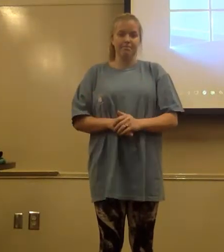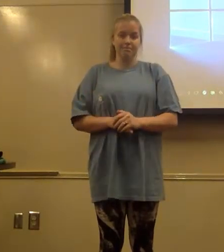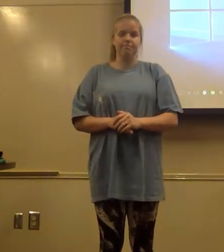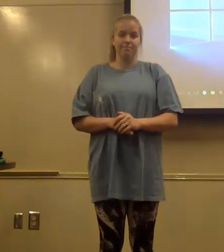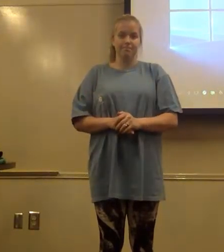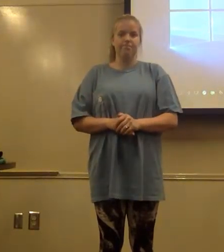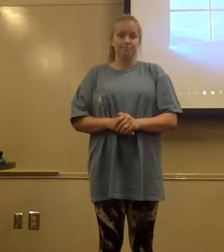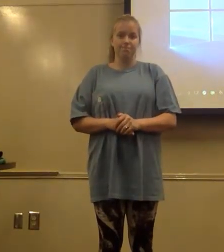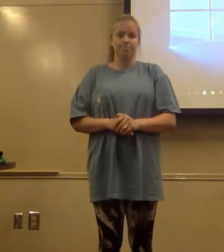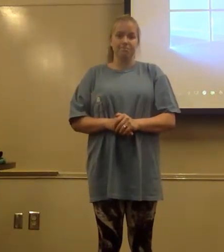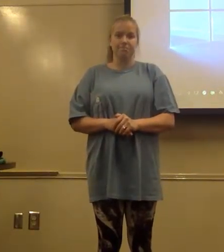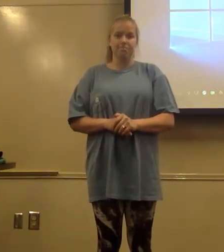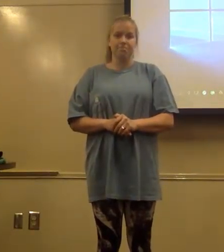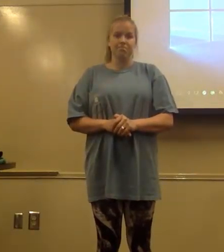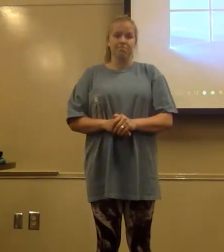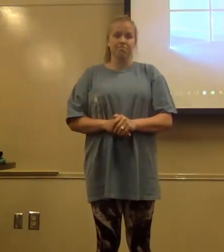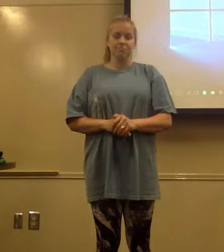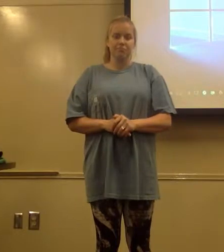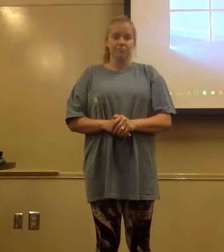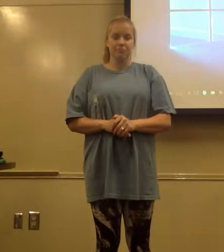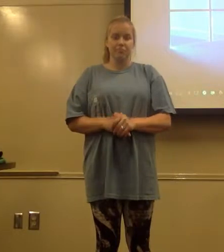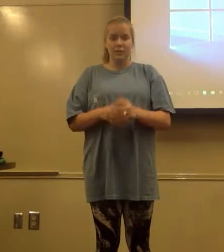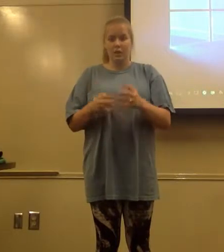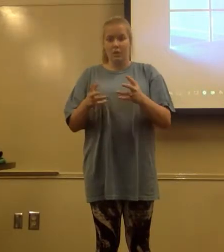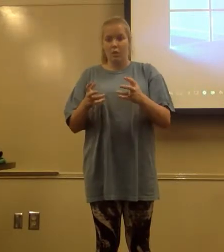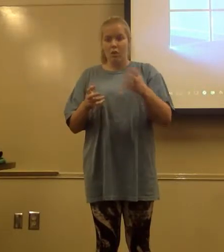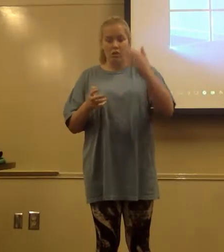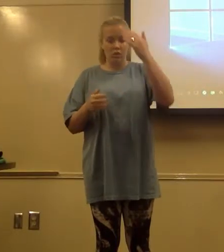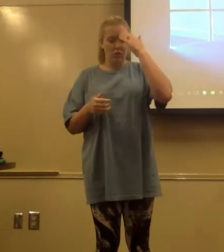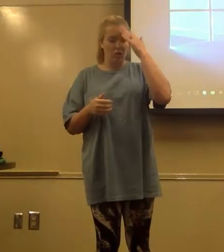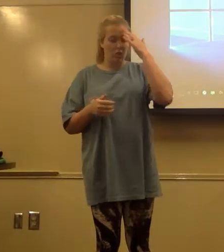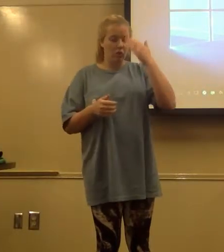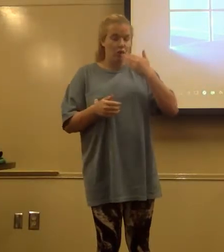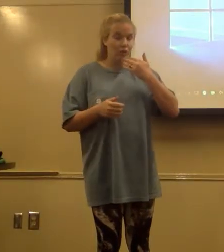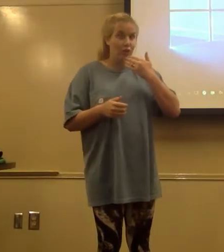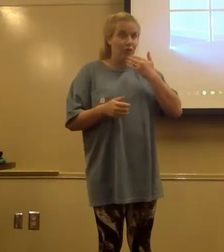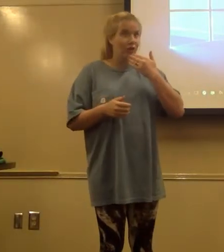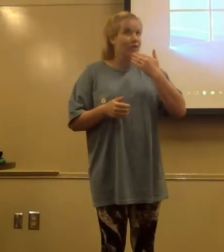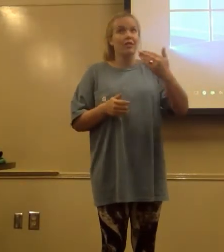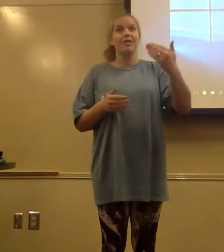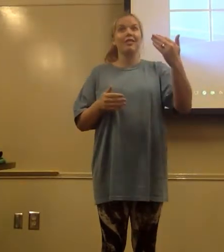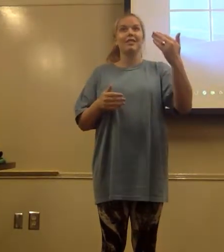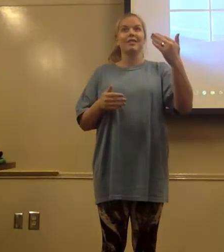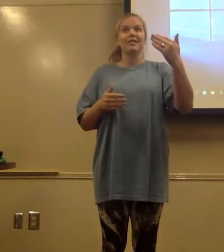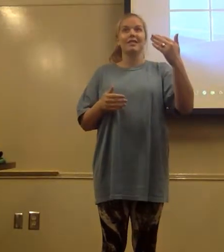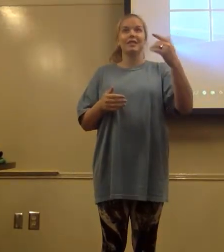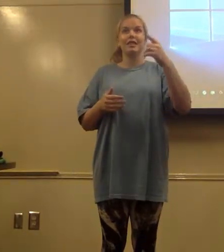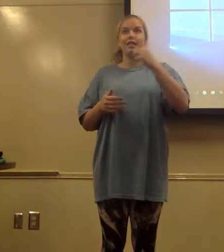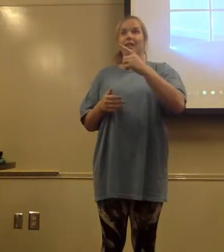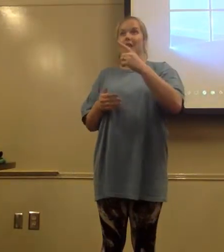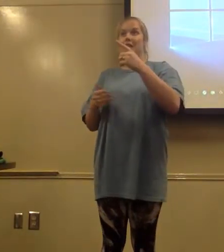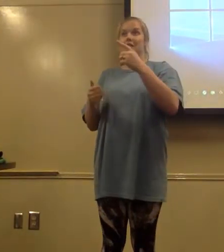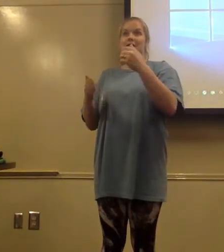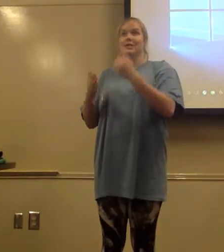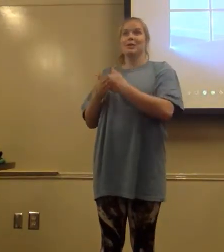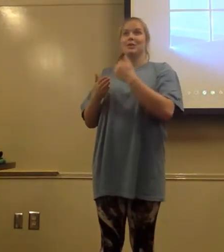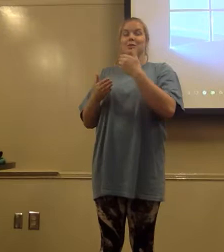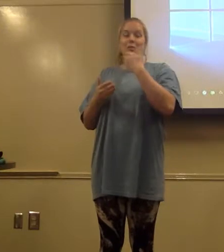hearing bad news about the good news about their bad habits. So, that's how you sell magazines. Butter is back, something like that.